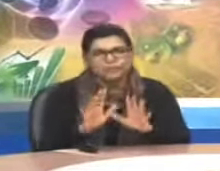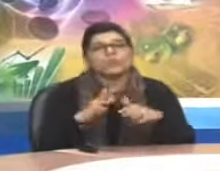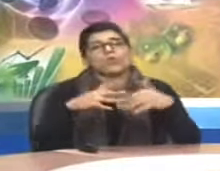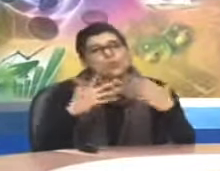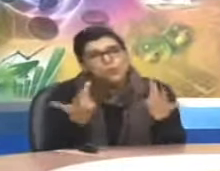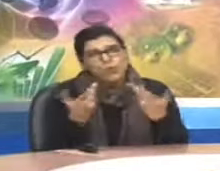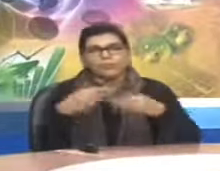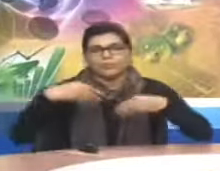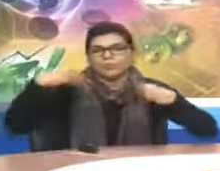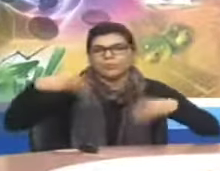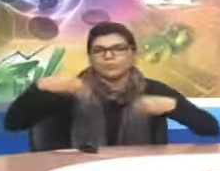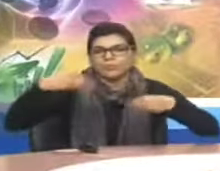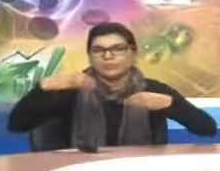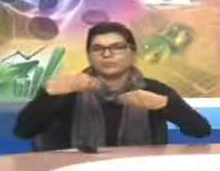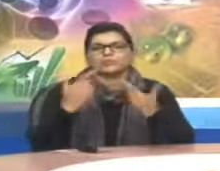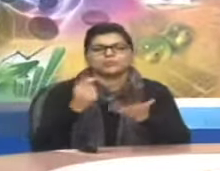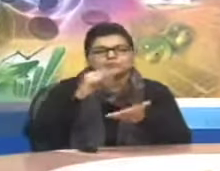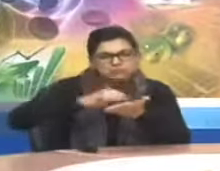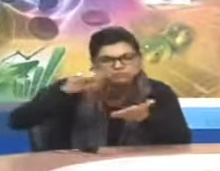glass bottles, paper